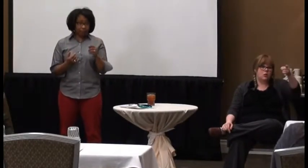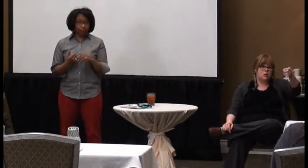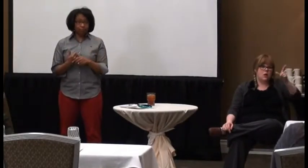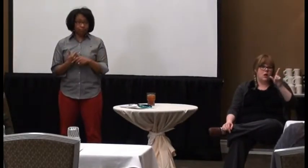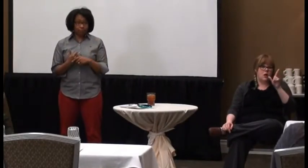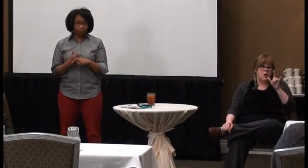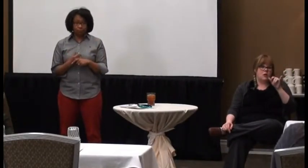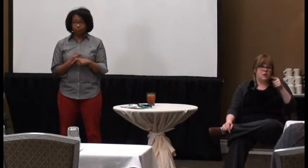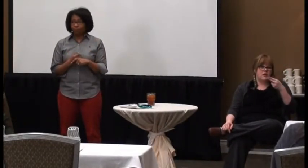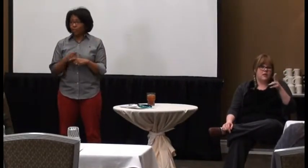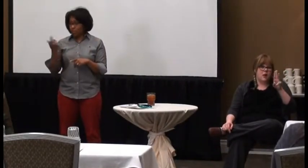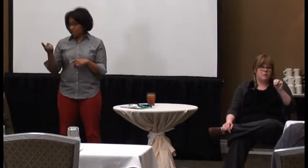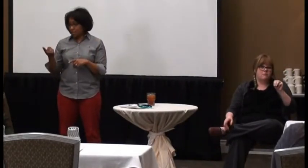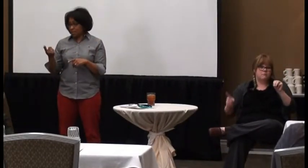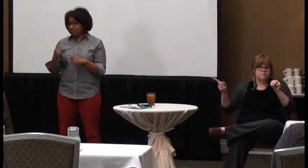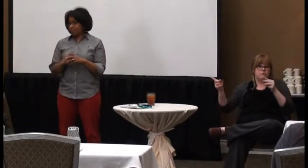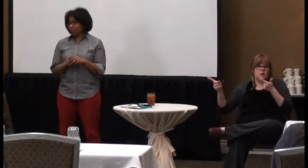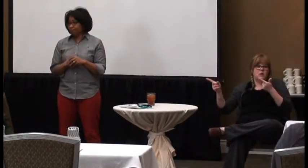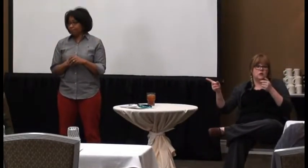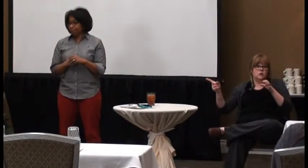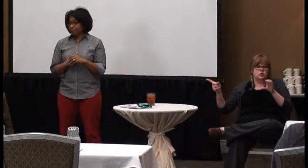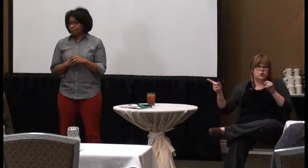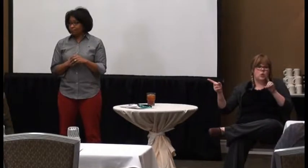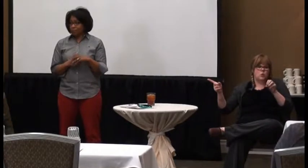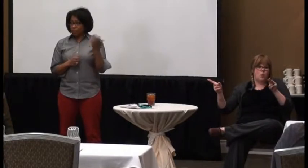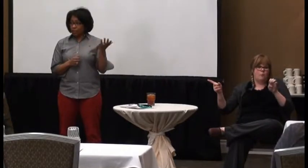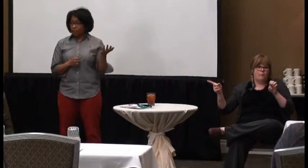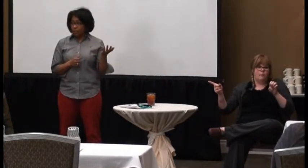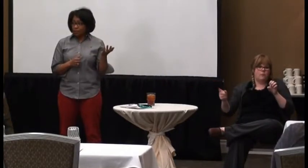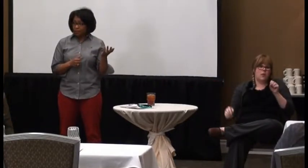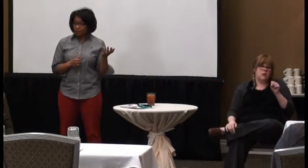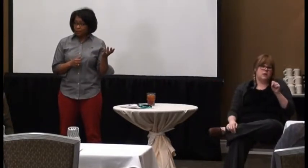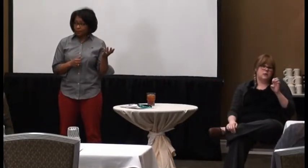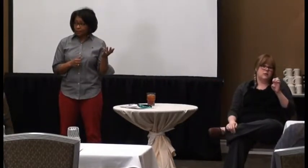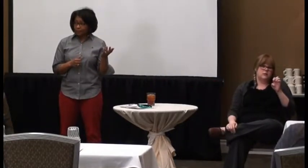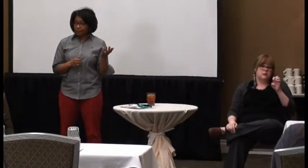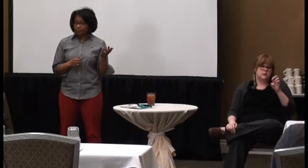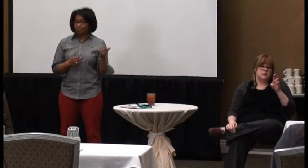Lithium. Geodon. Seroquel.